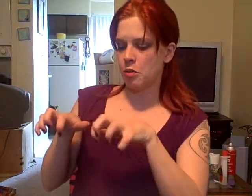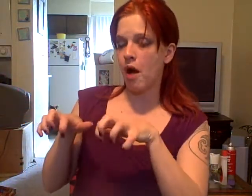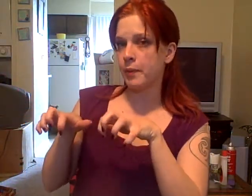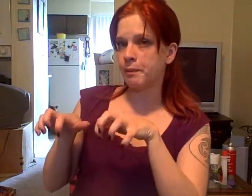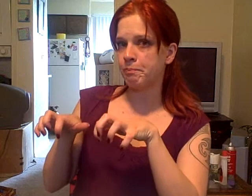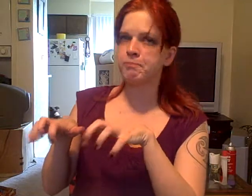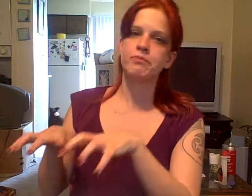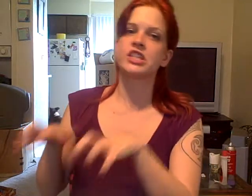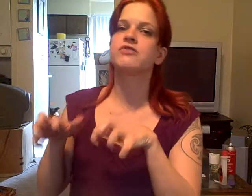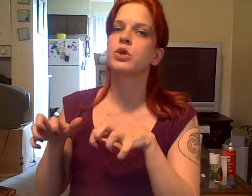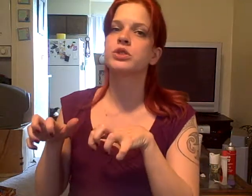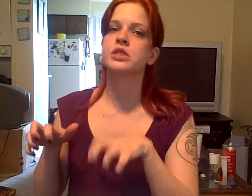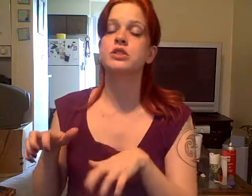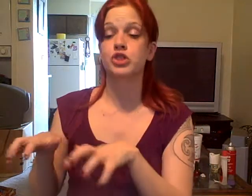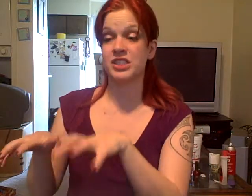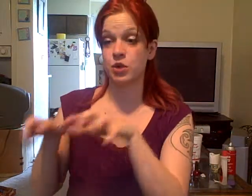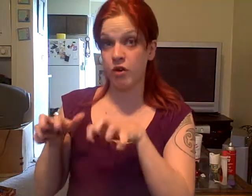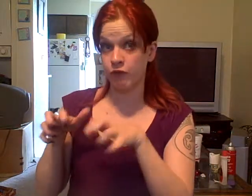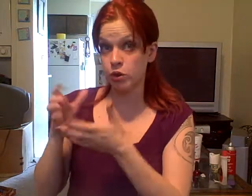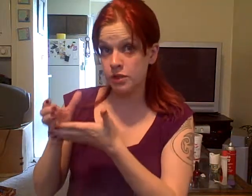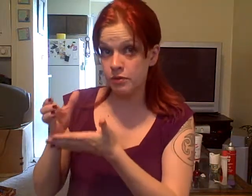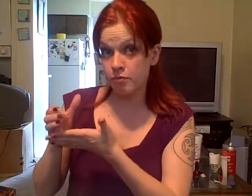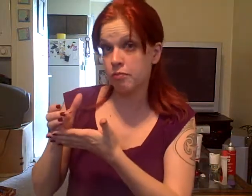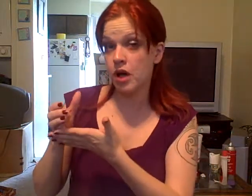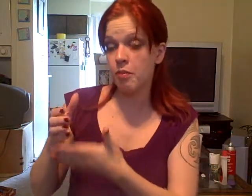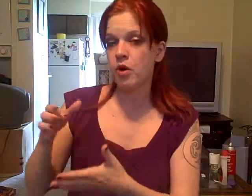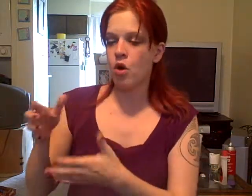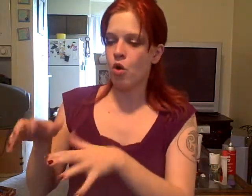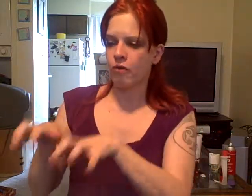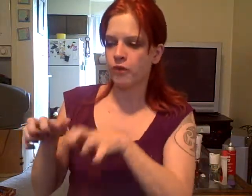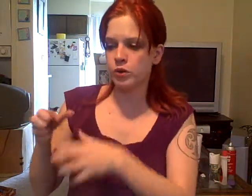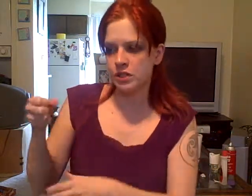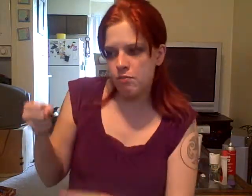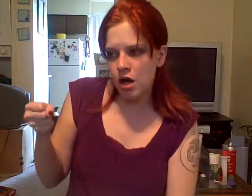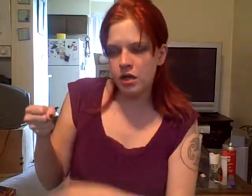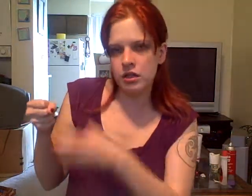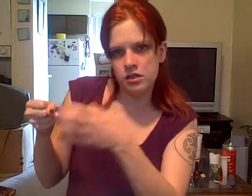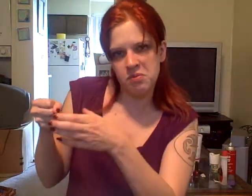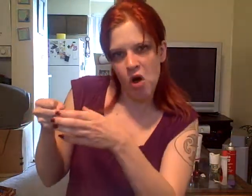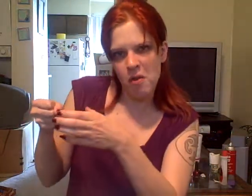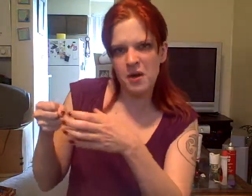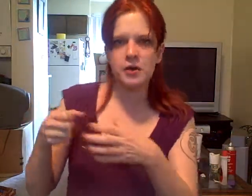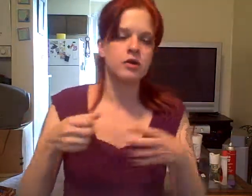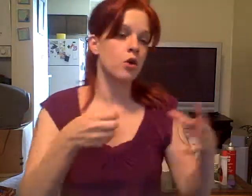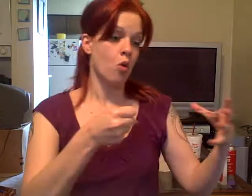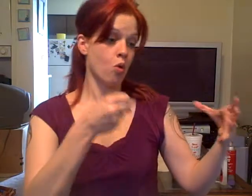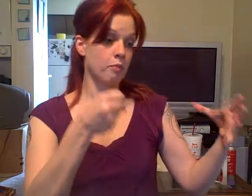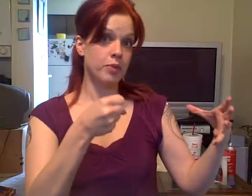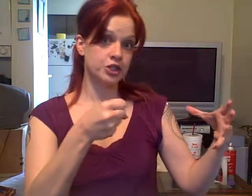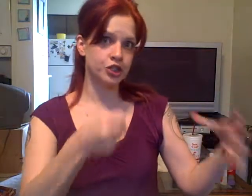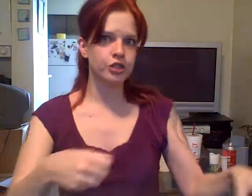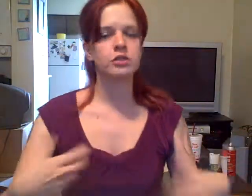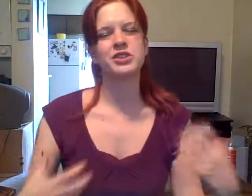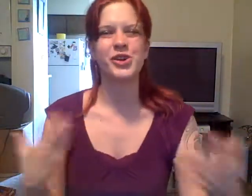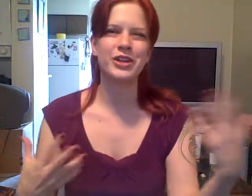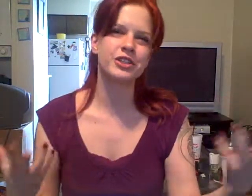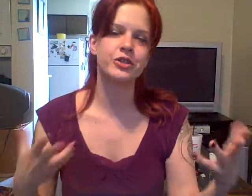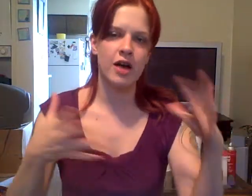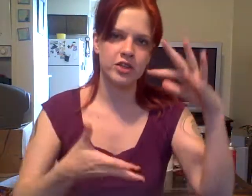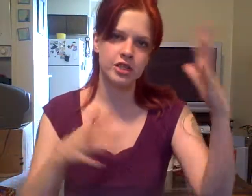pop them. That's frozen. So you could say you want a frozen cup or frozen mug, small mug, or a pitcher. So you have to